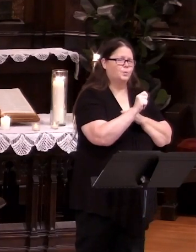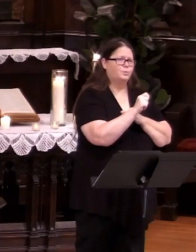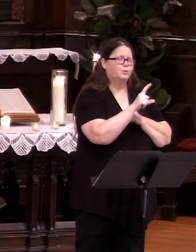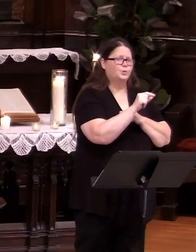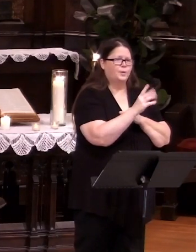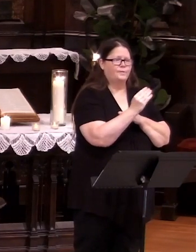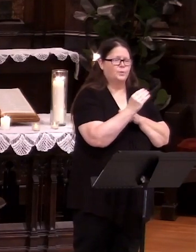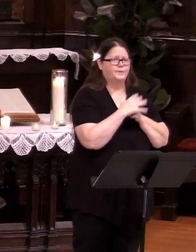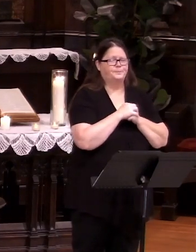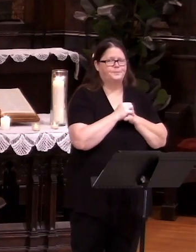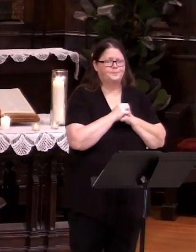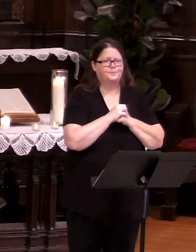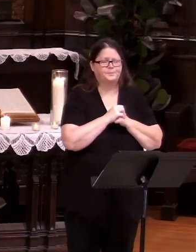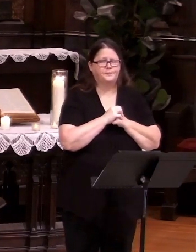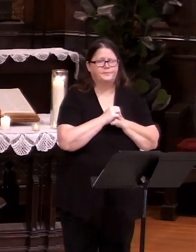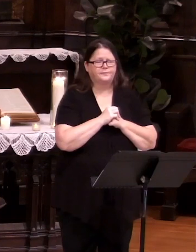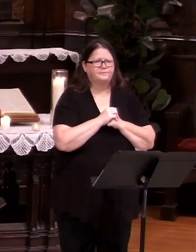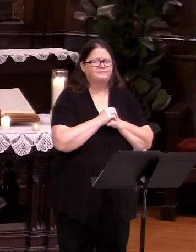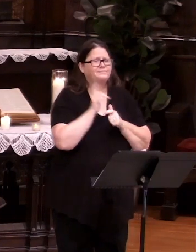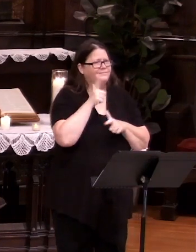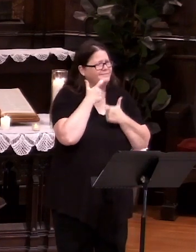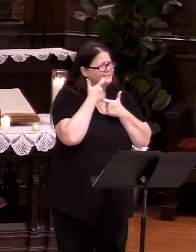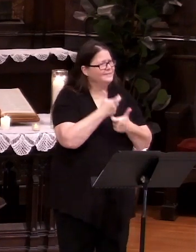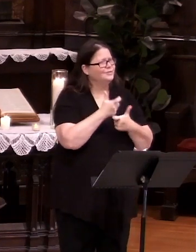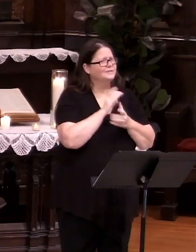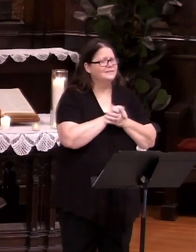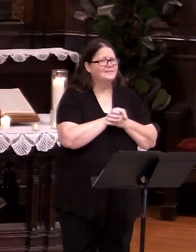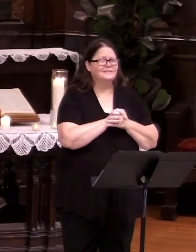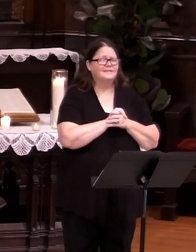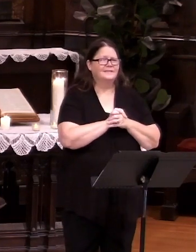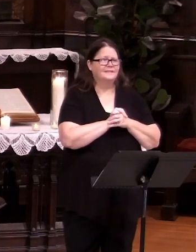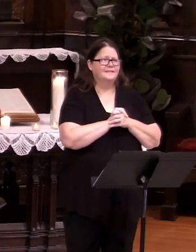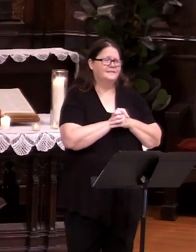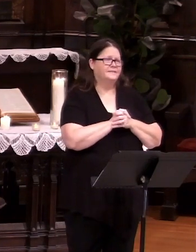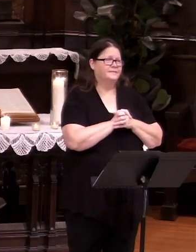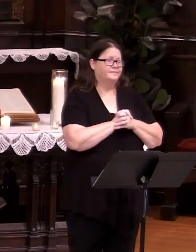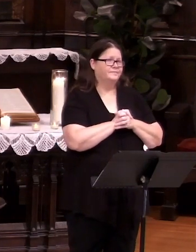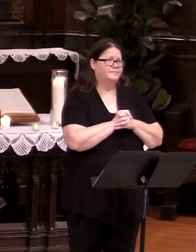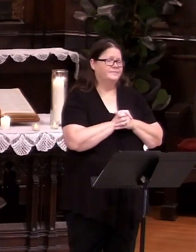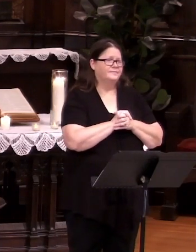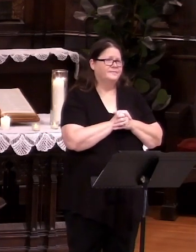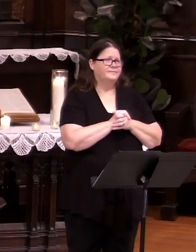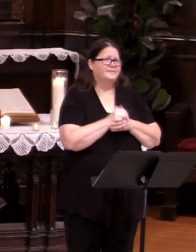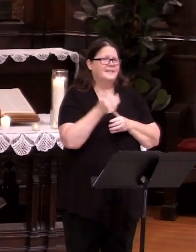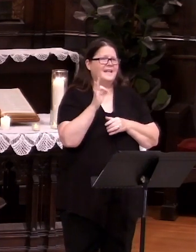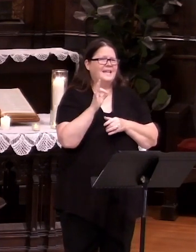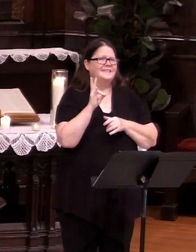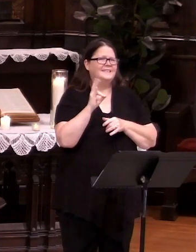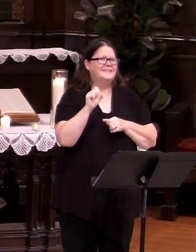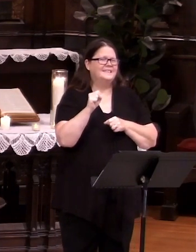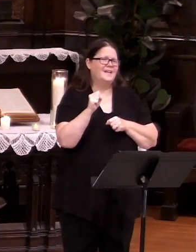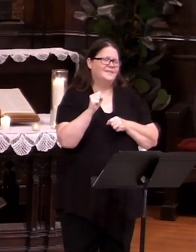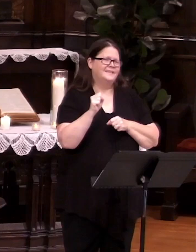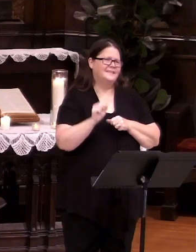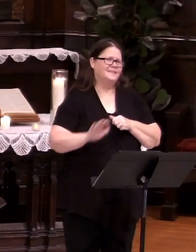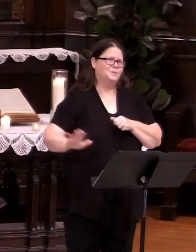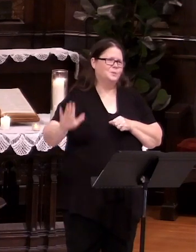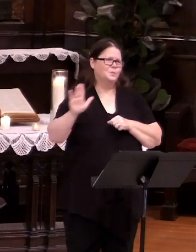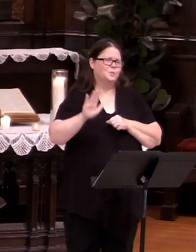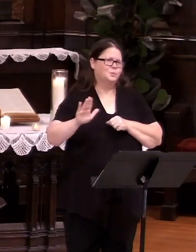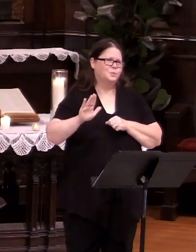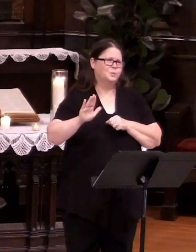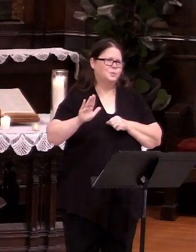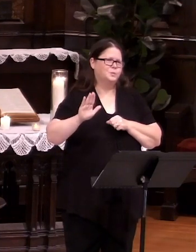2014. It's interesting because in the late 1970s, the musical was panned